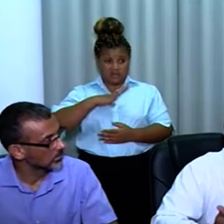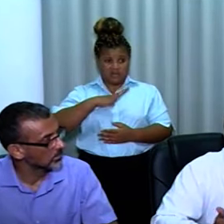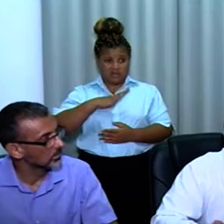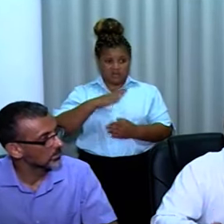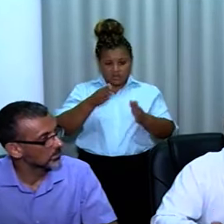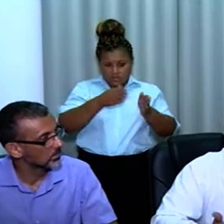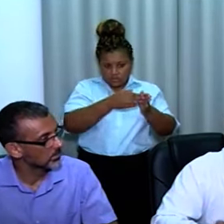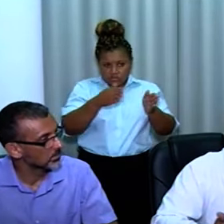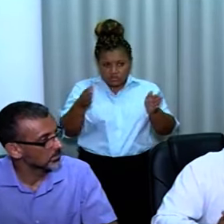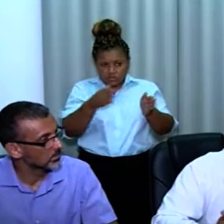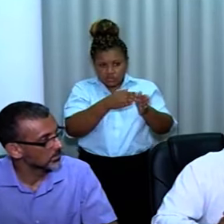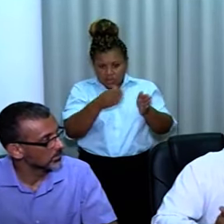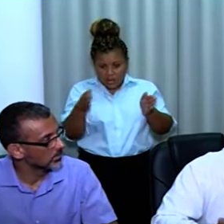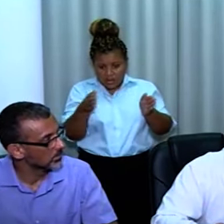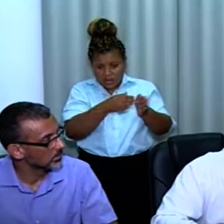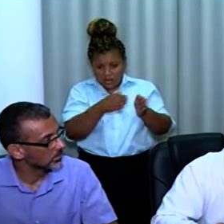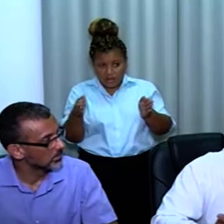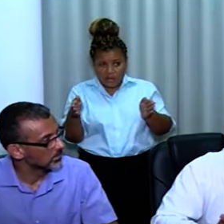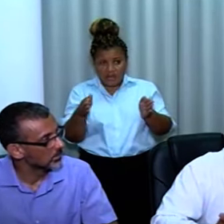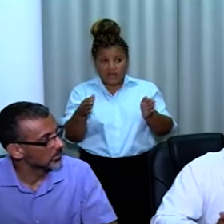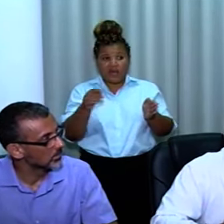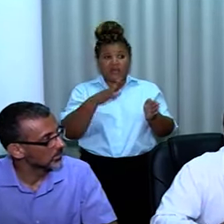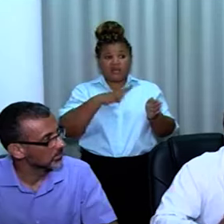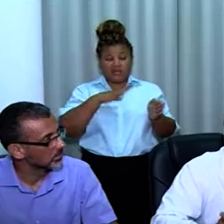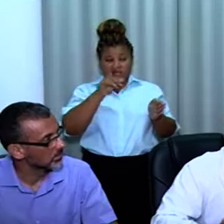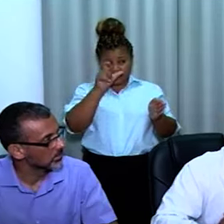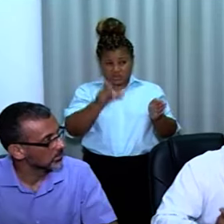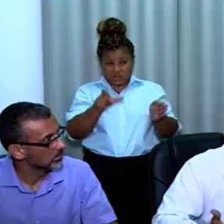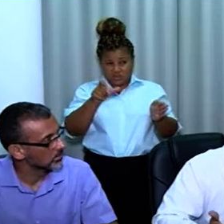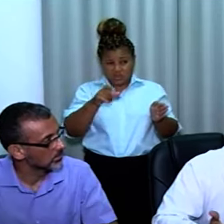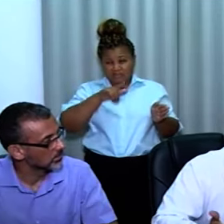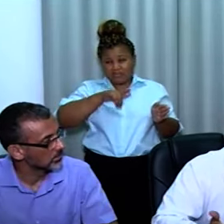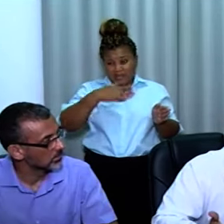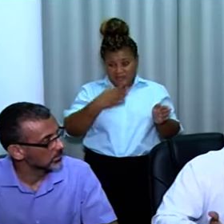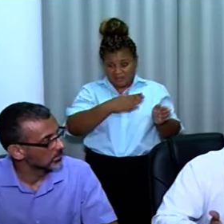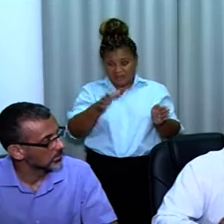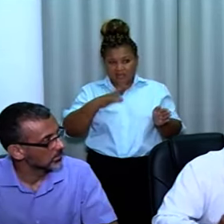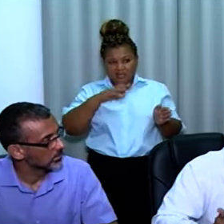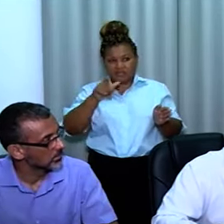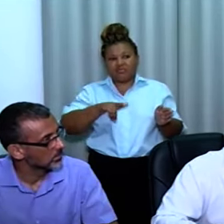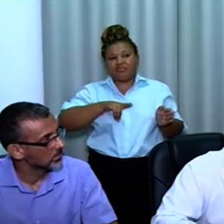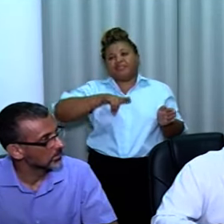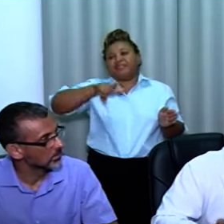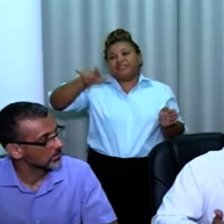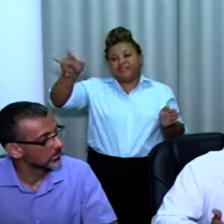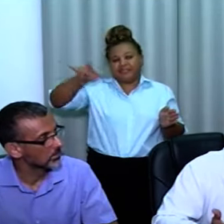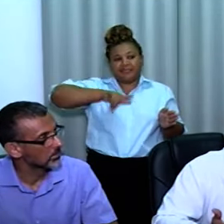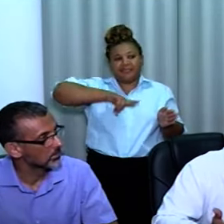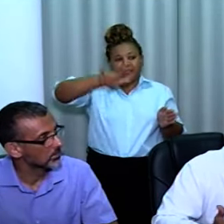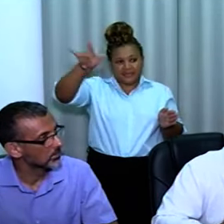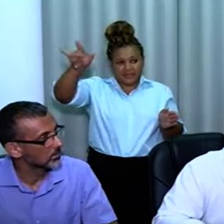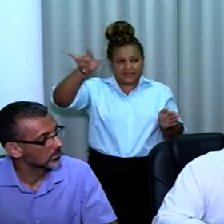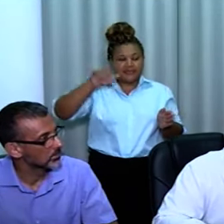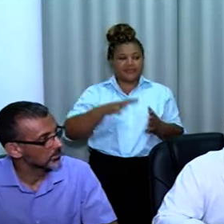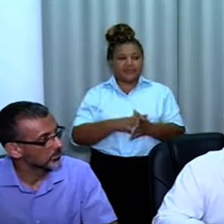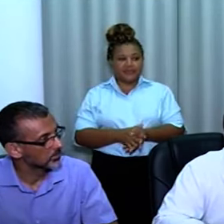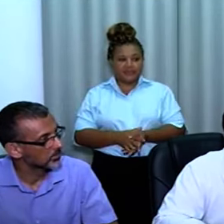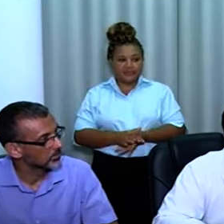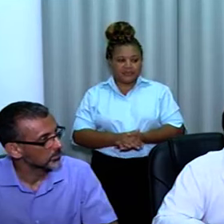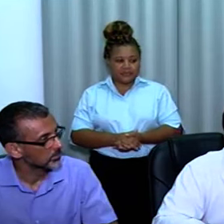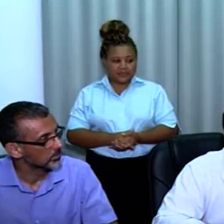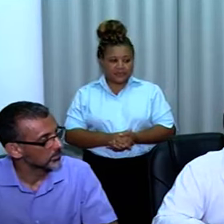would end their holiday, they would leave. If they are well, they would leave. Some may develop symptoms. If they do, we have to be able to capture them as